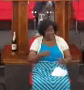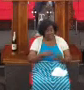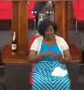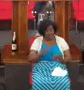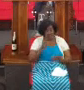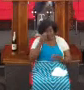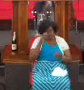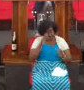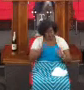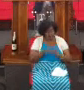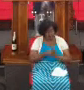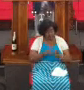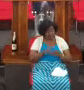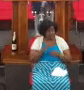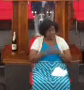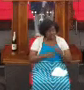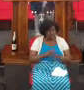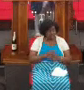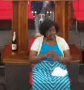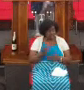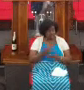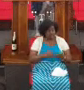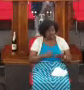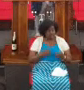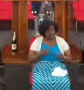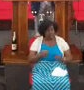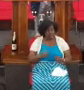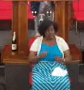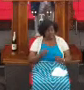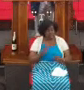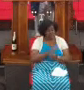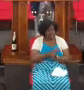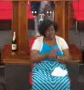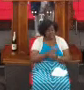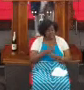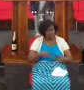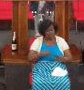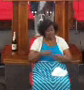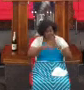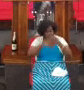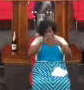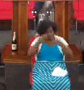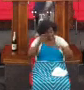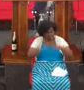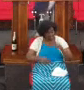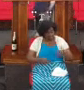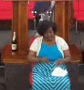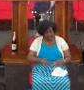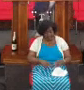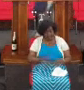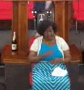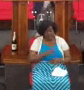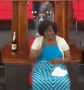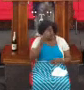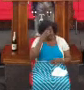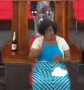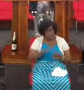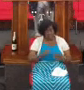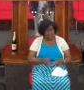picture of the world. Some trying to earn their way to heaven. It can't happen. Now they realize that they're